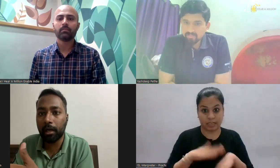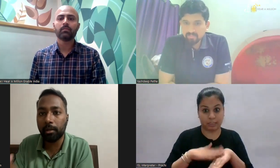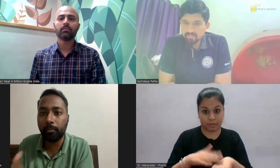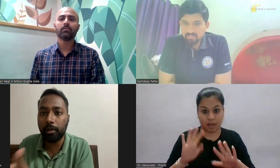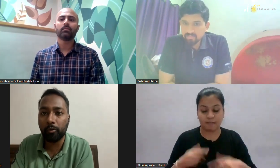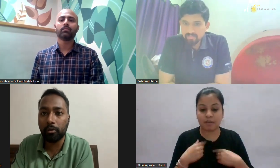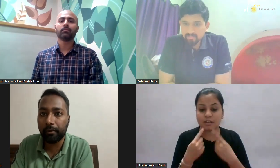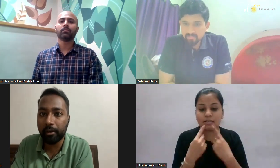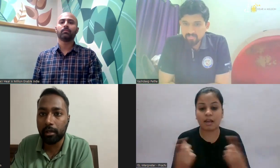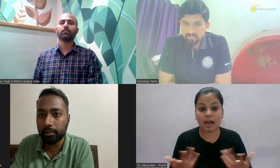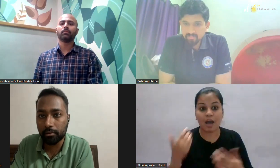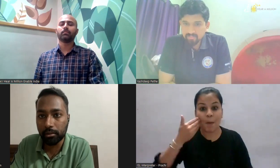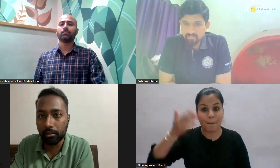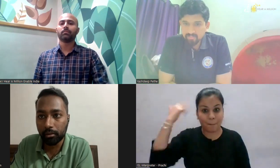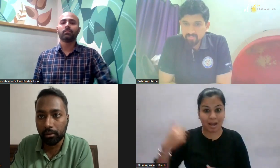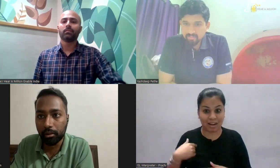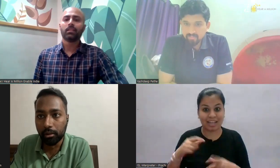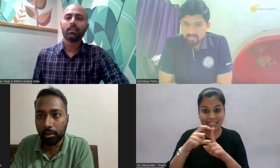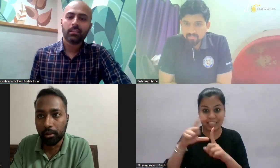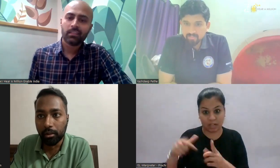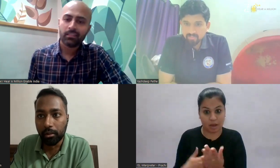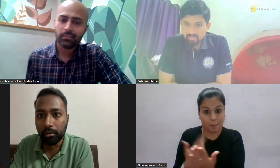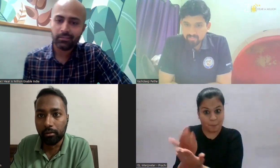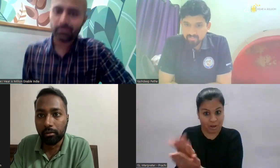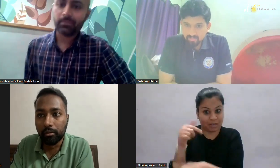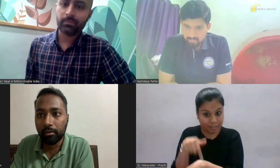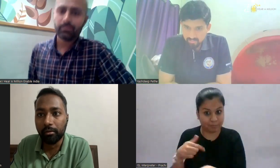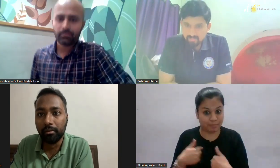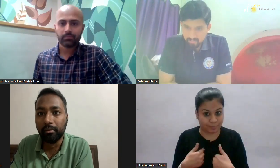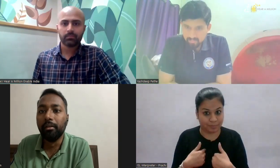that when I apply for driving license,